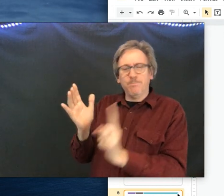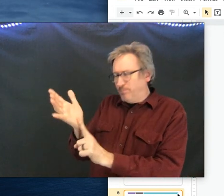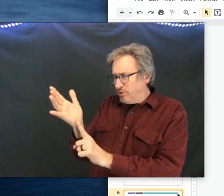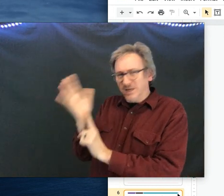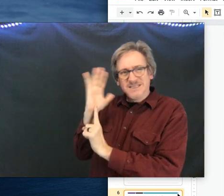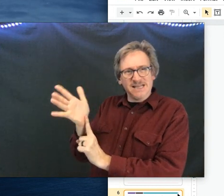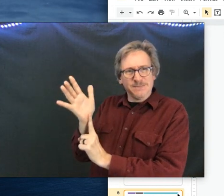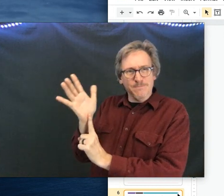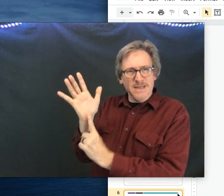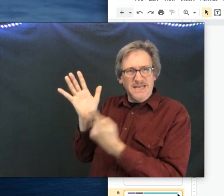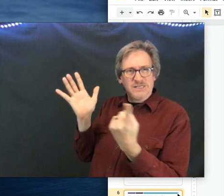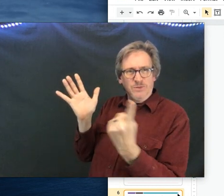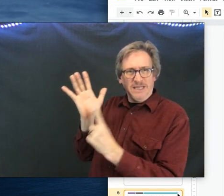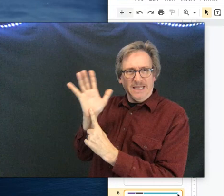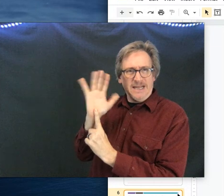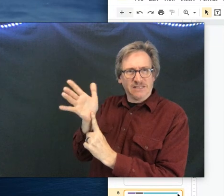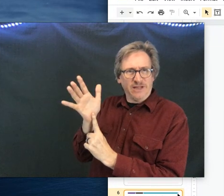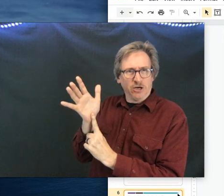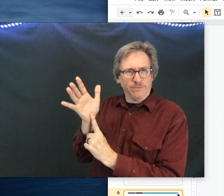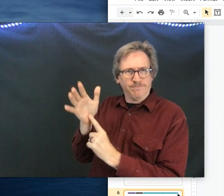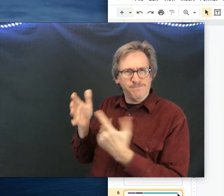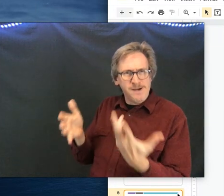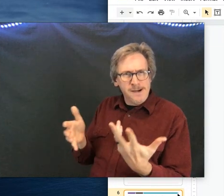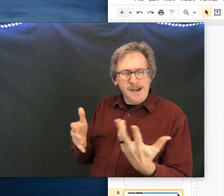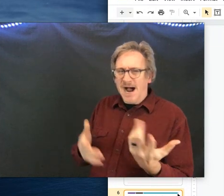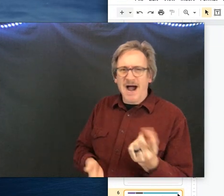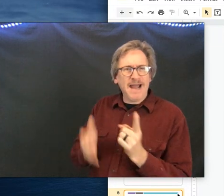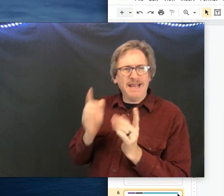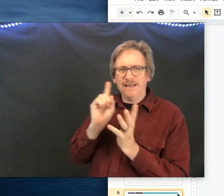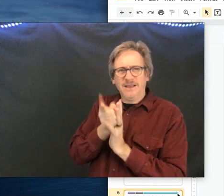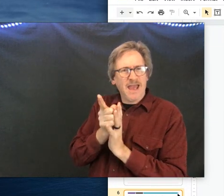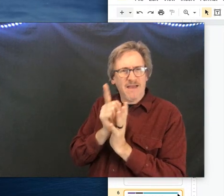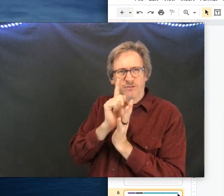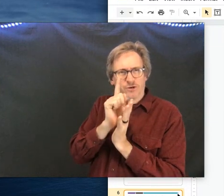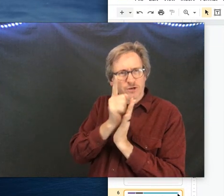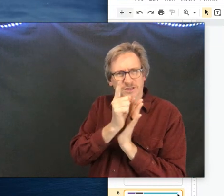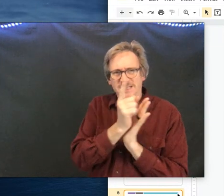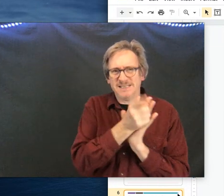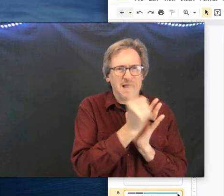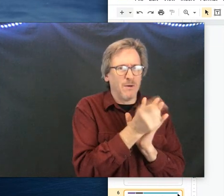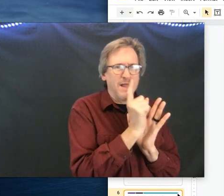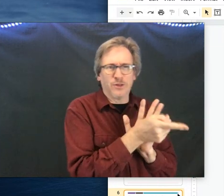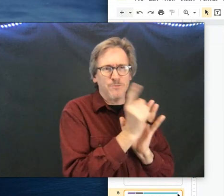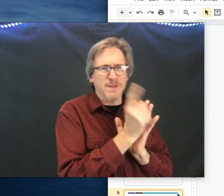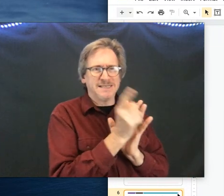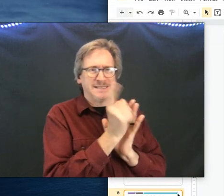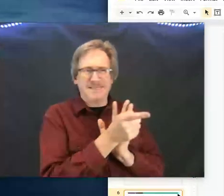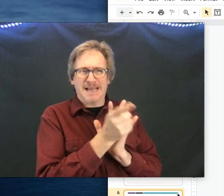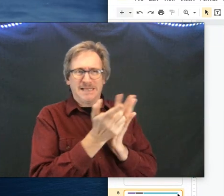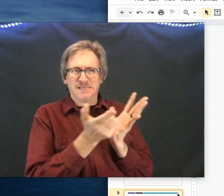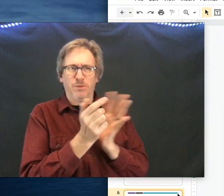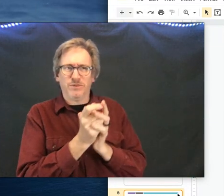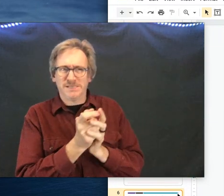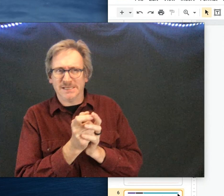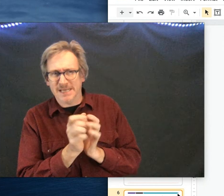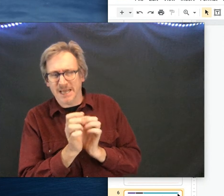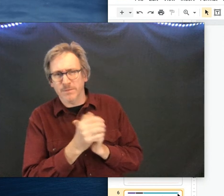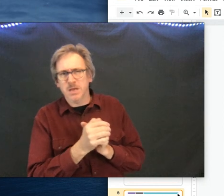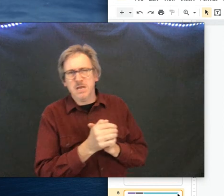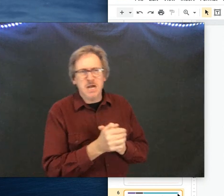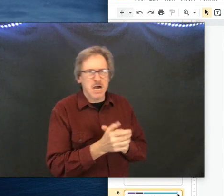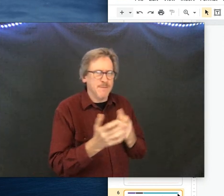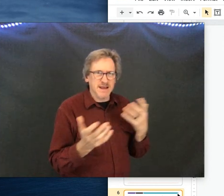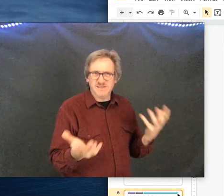the book does minutes with the index finger. I have learned, this is how I learn minutes and seconds. Both is the